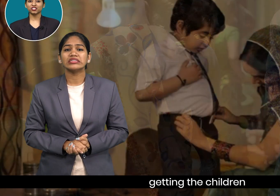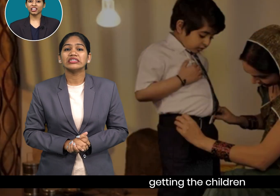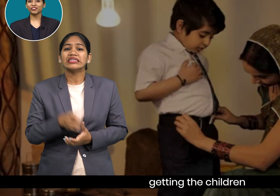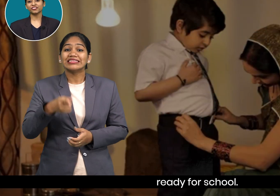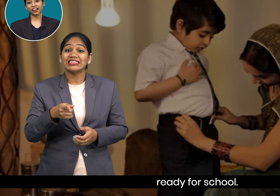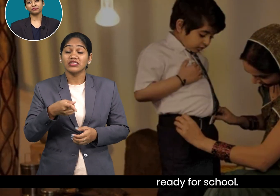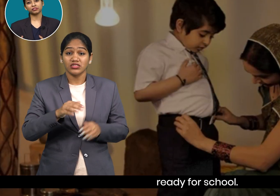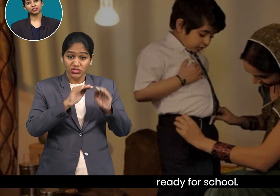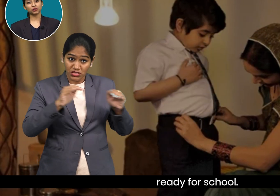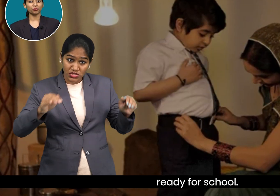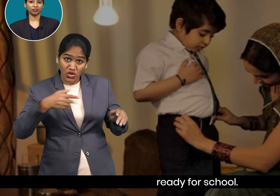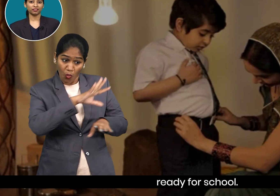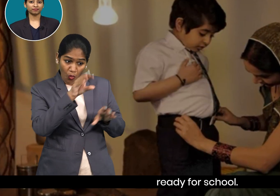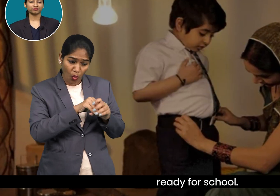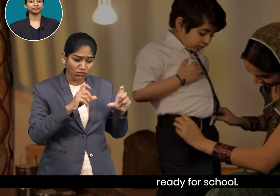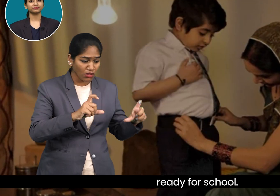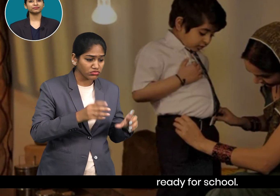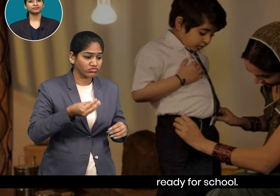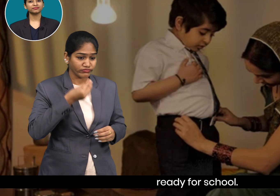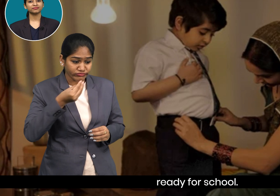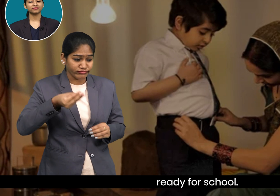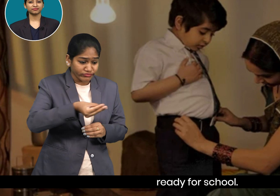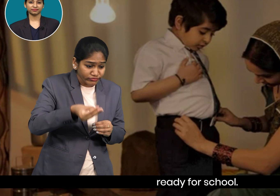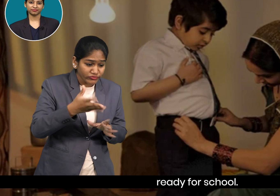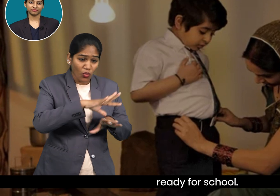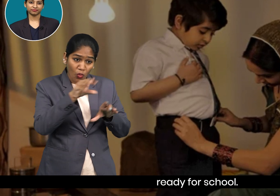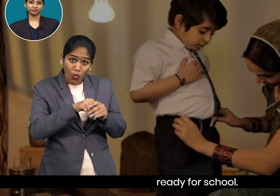getting the children ready for the school.